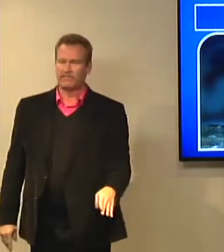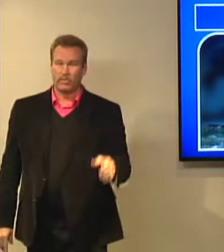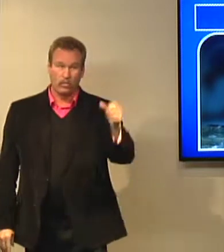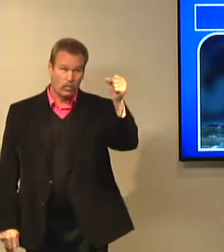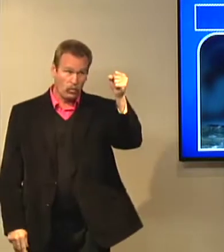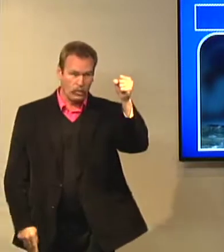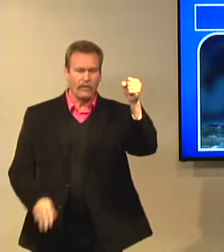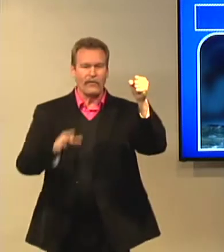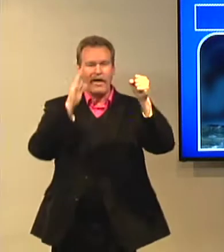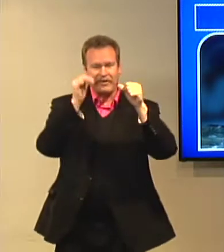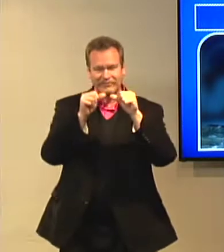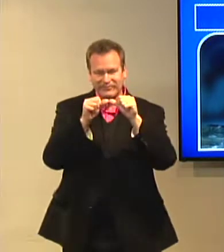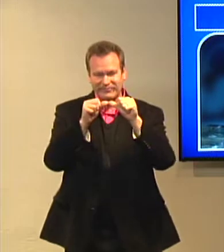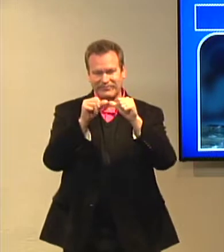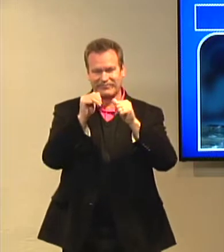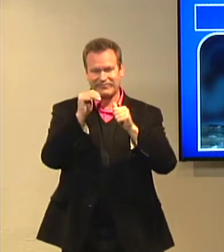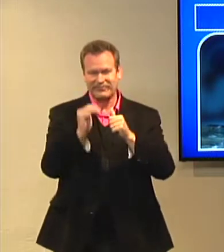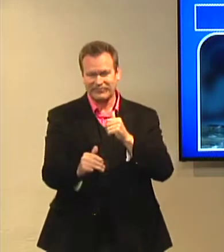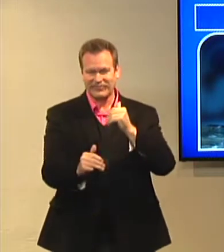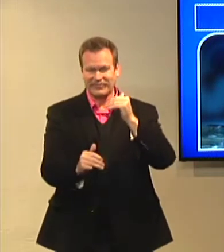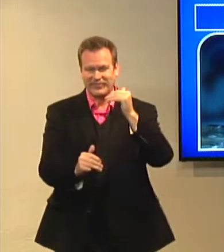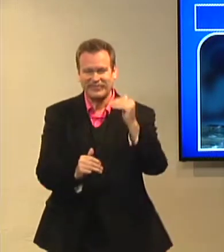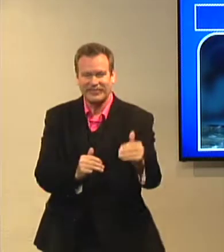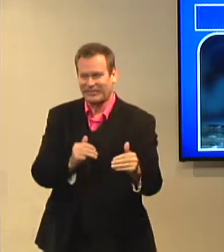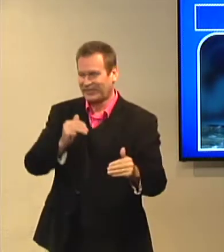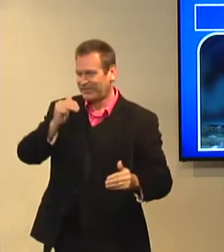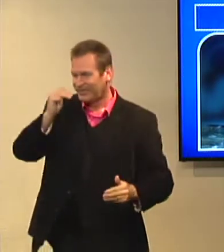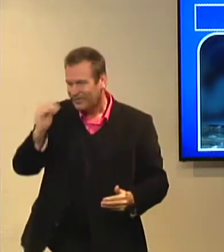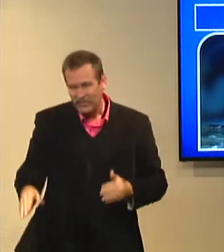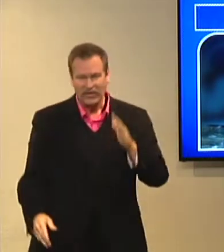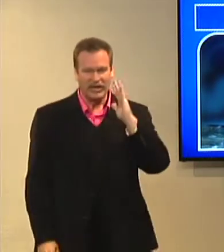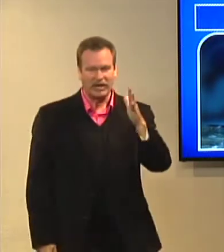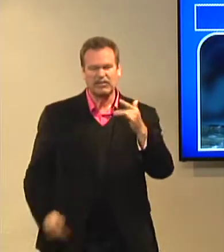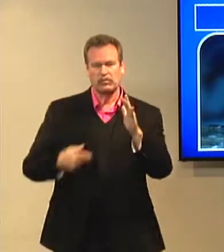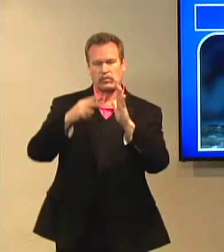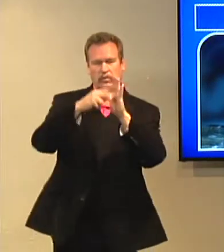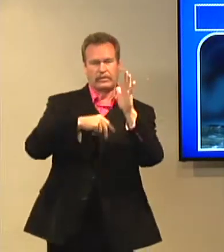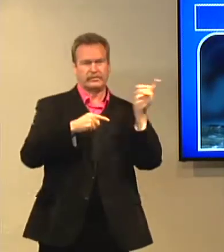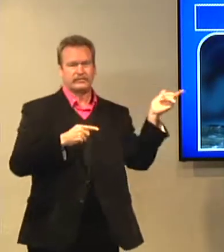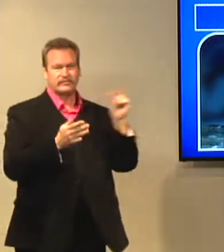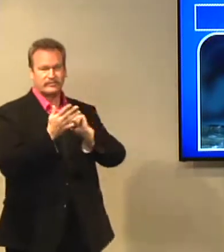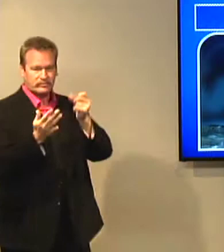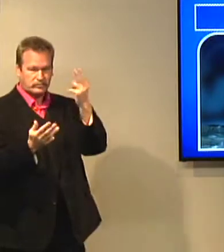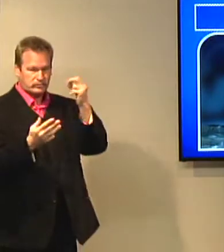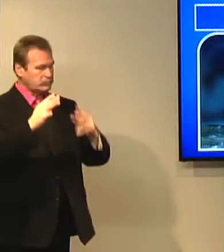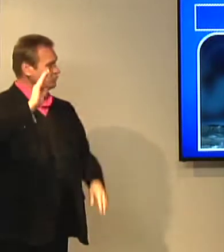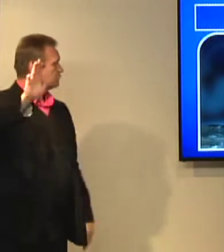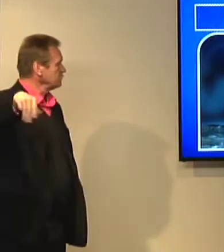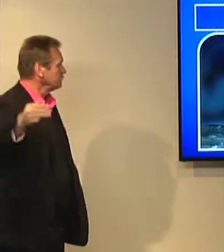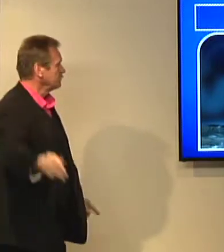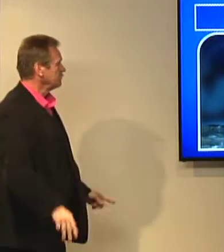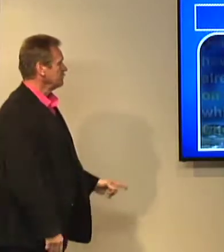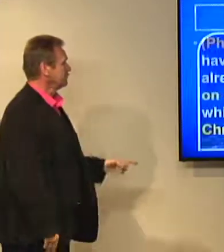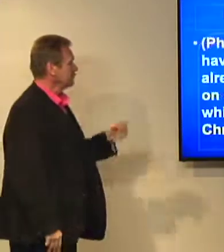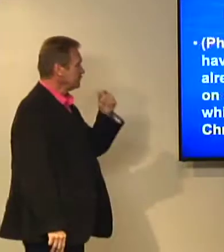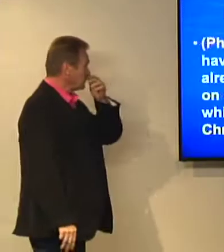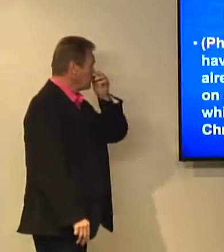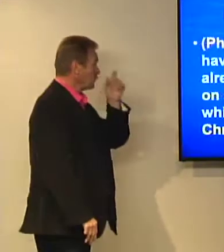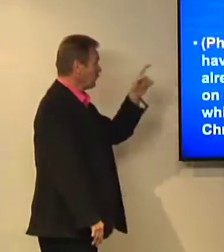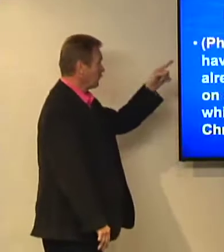he would have drowned. Only by holding on to Jesus Christ could he have success. And in the same way, we do the same thing. We're going to go ahead and read in Philippians